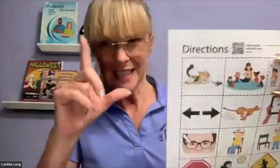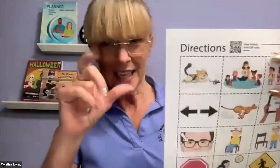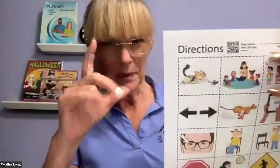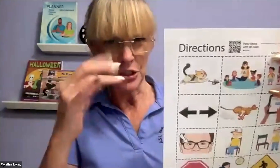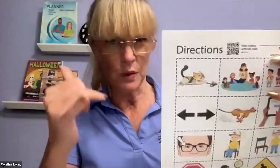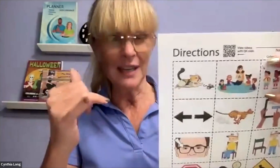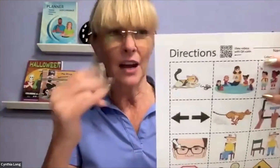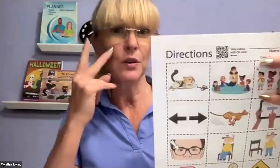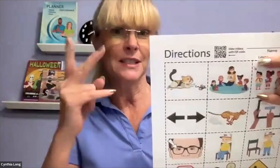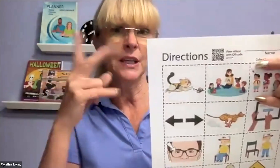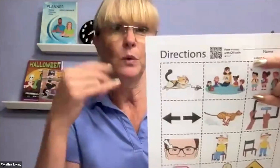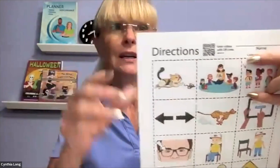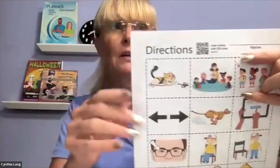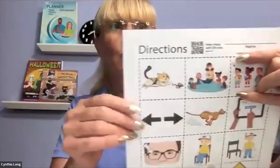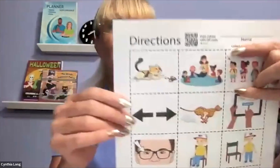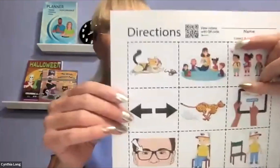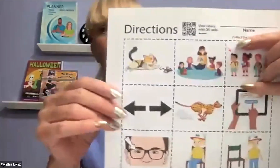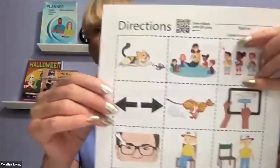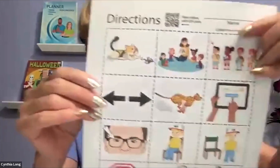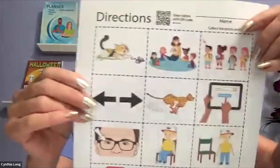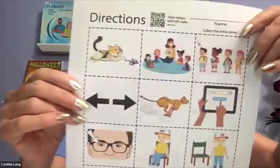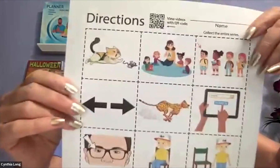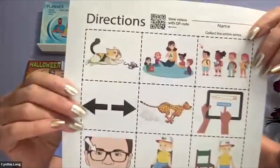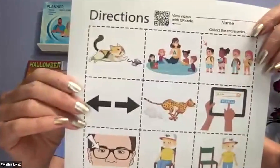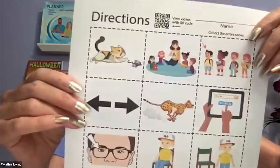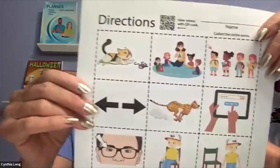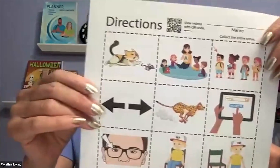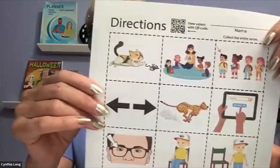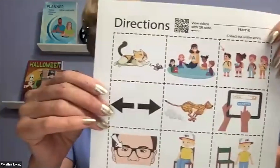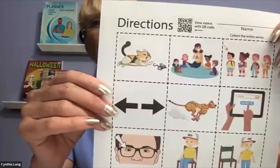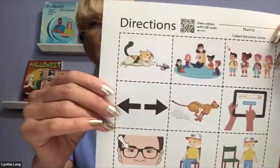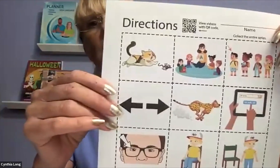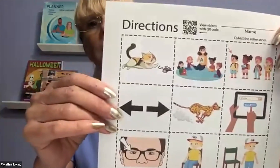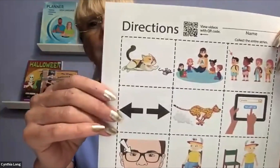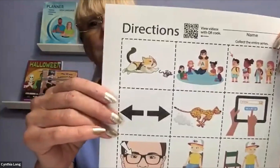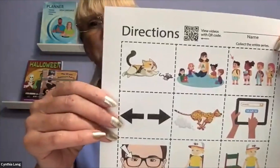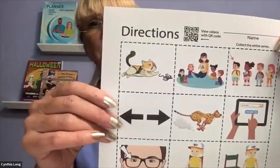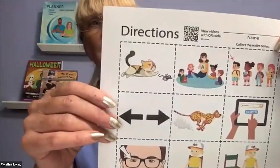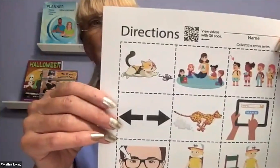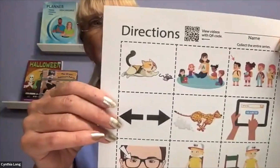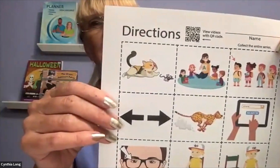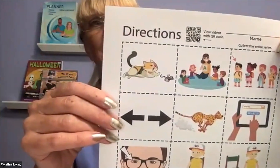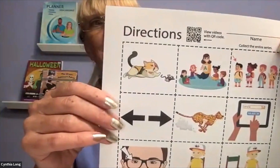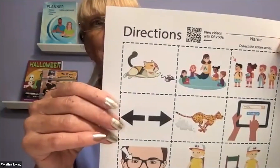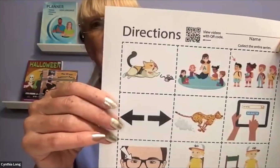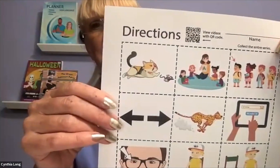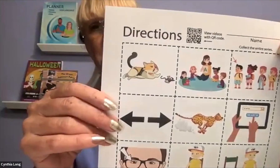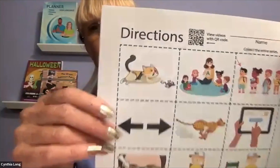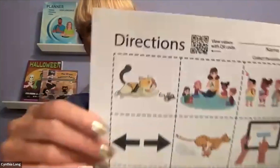to take a picture right now, you can see where that goes. I'll hold it here for just a moment. Let me zoom